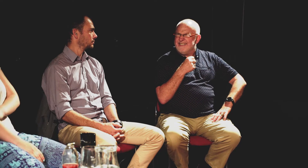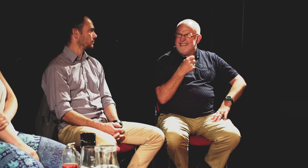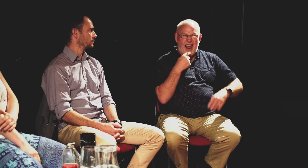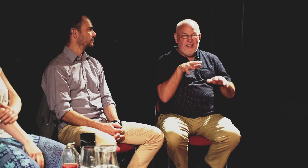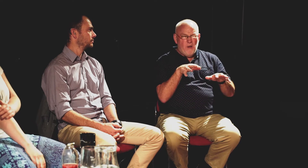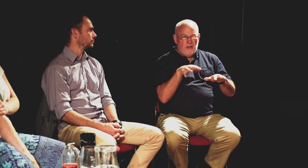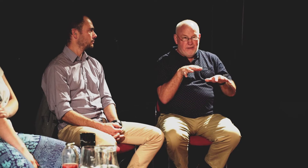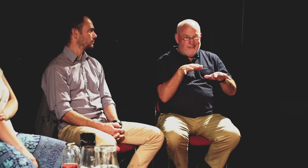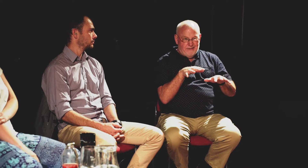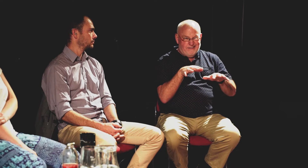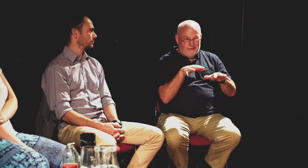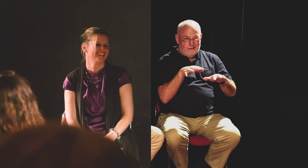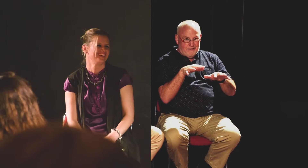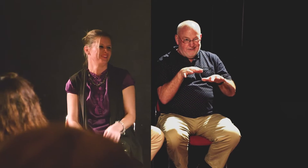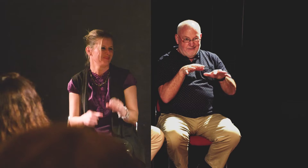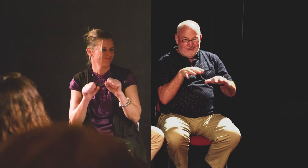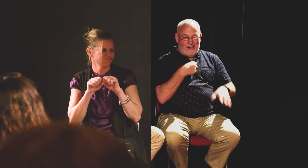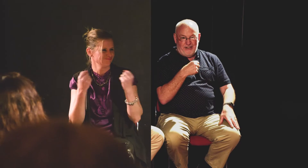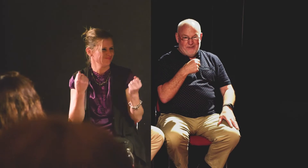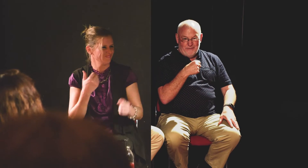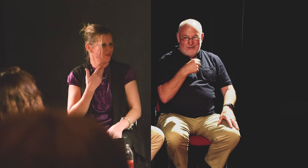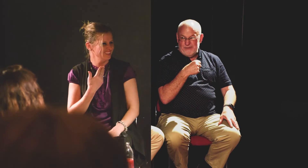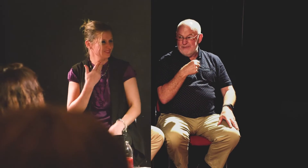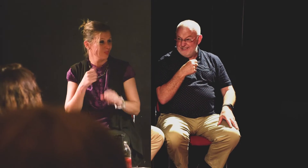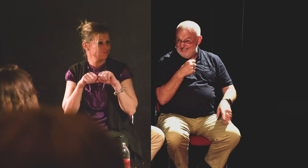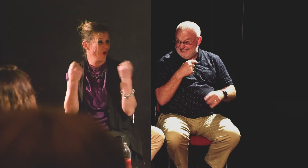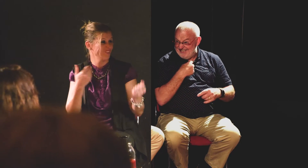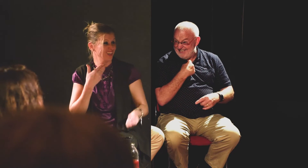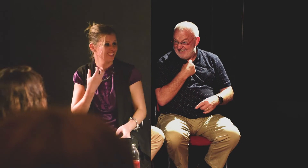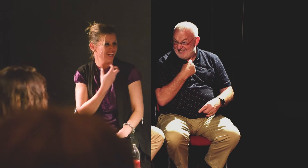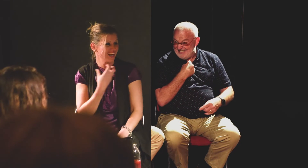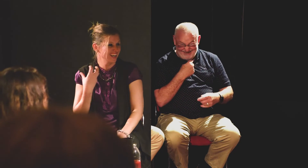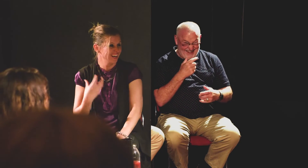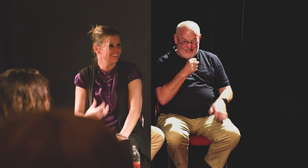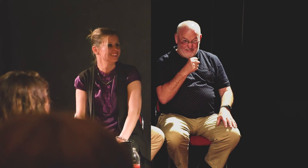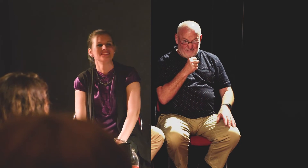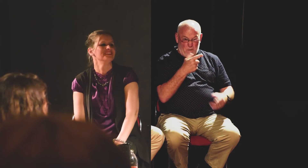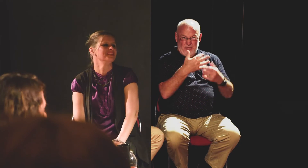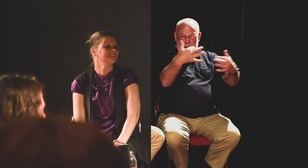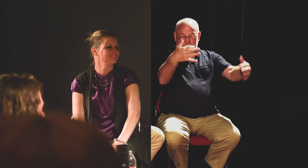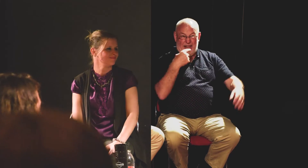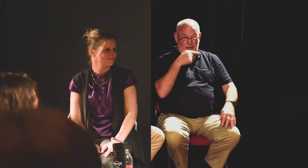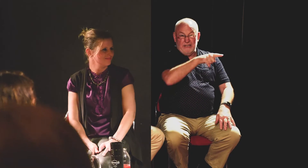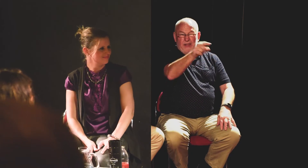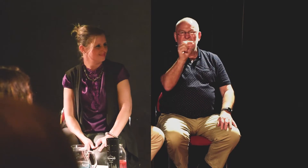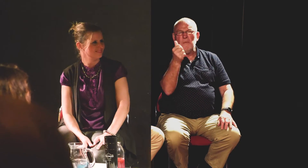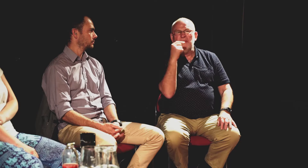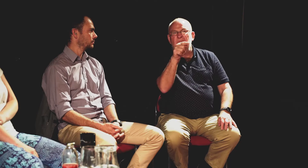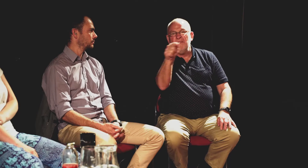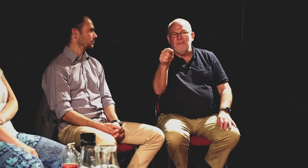decided I'd just speak my speech on my microphone, and I spoke With a broken using voice, my voice to the public, and there was a